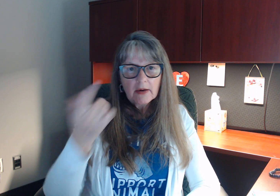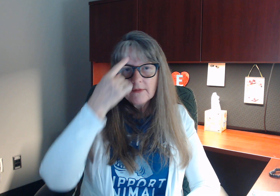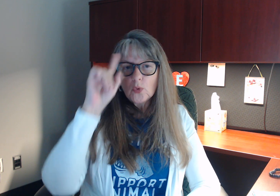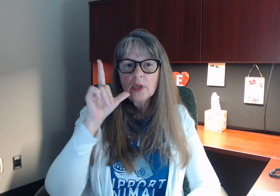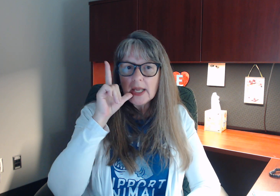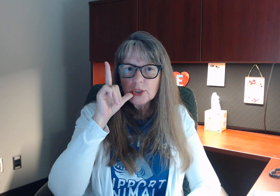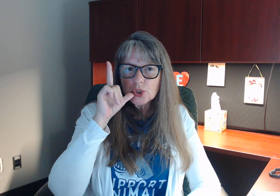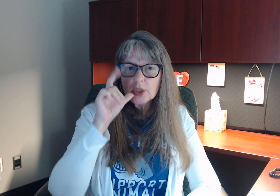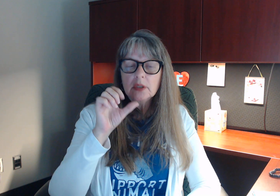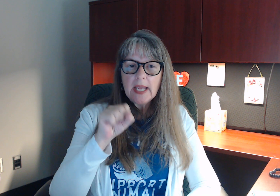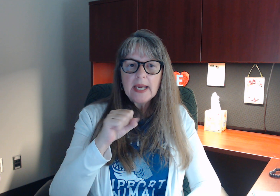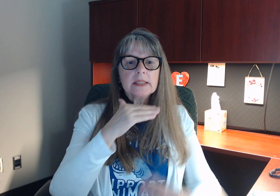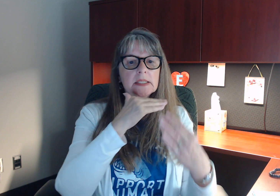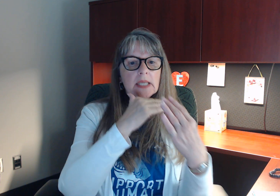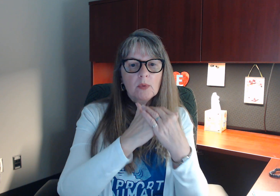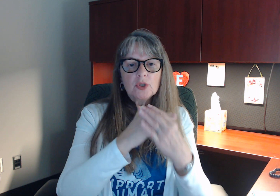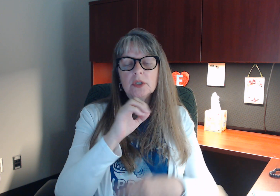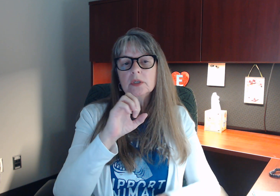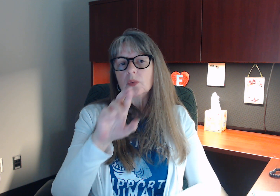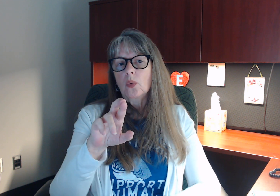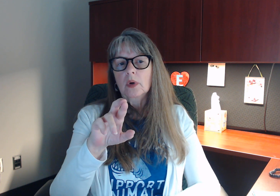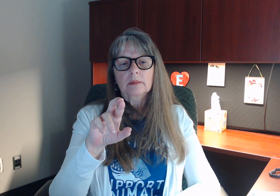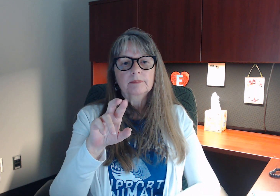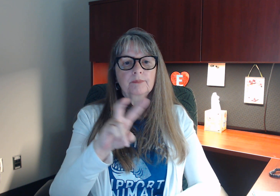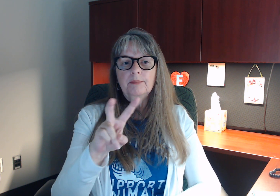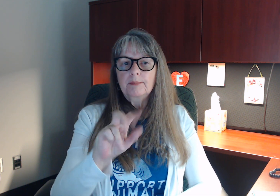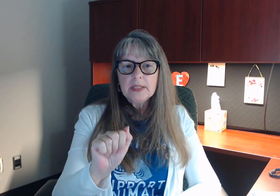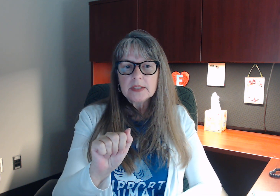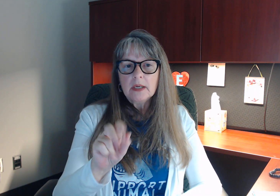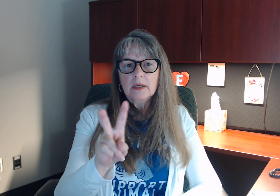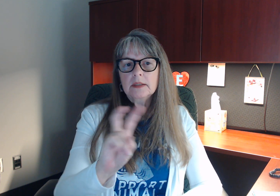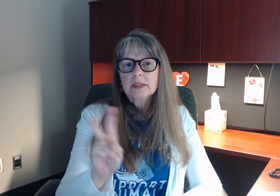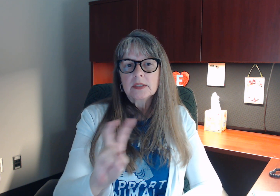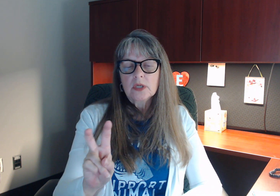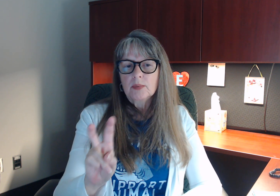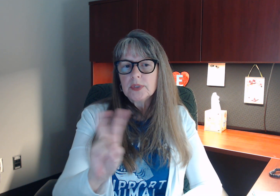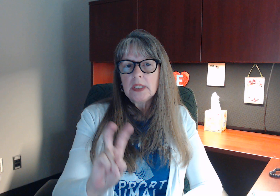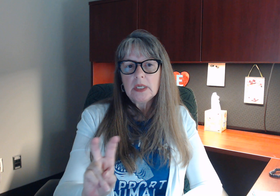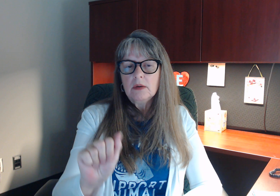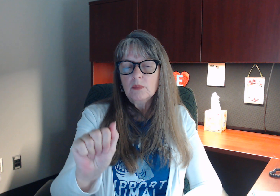for lunch. Yeah, sandwiches or pizza, double Z with an